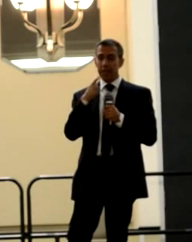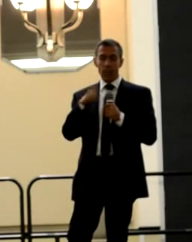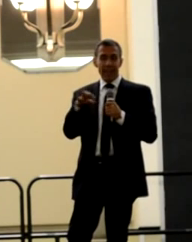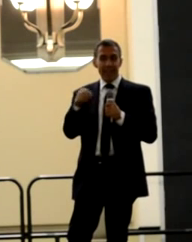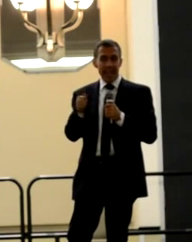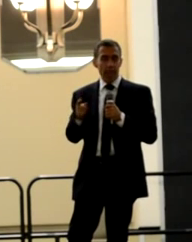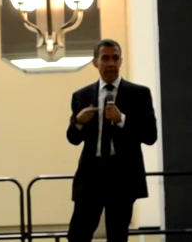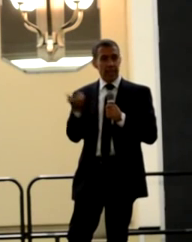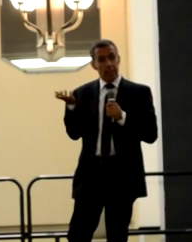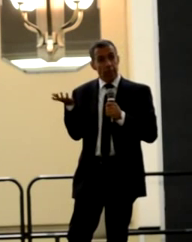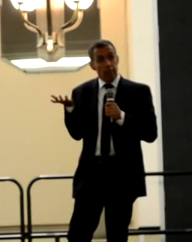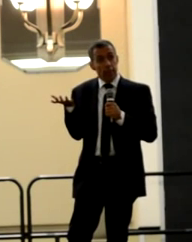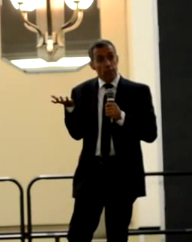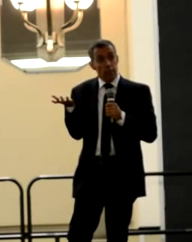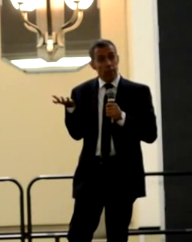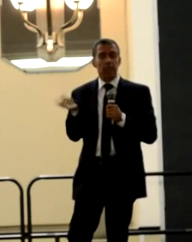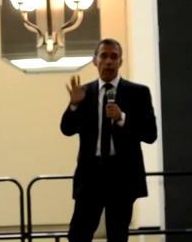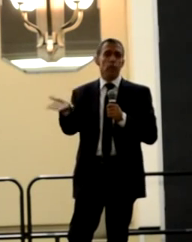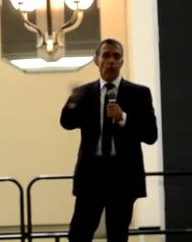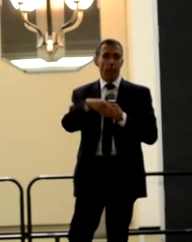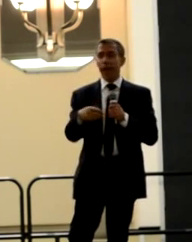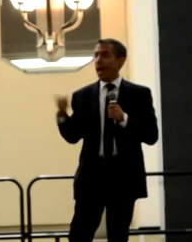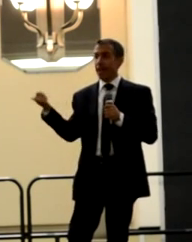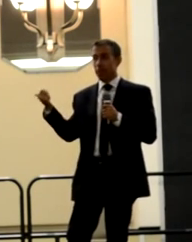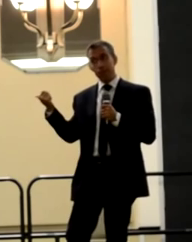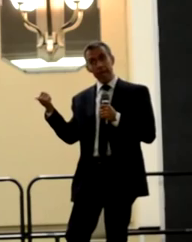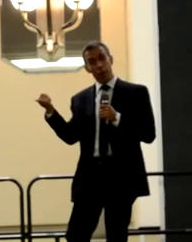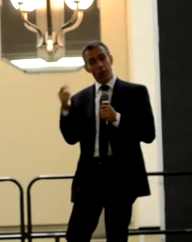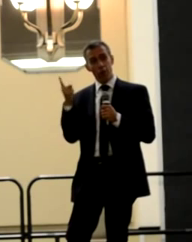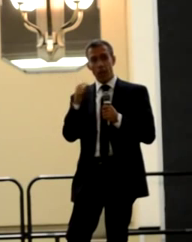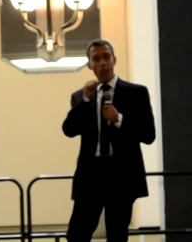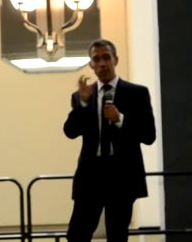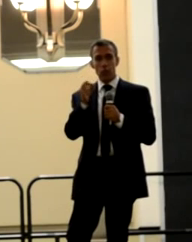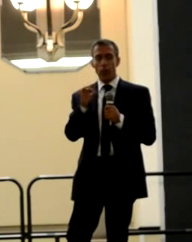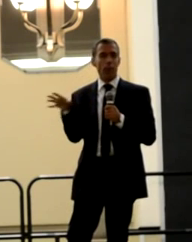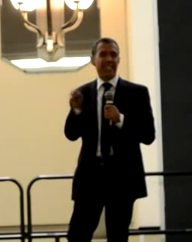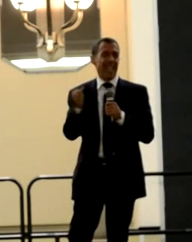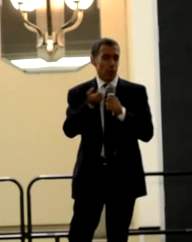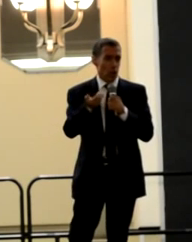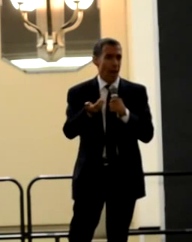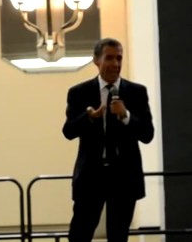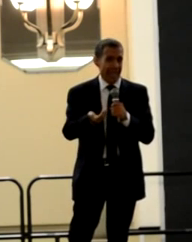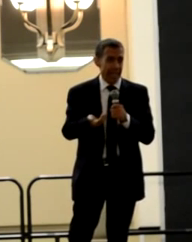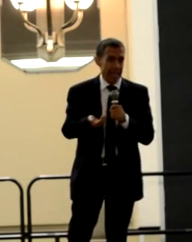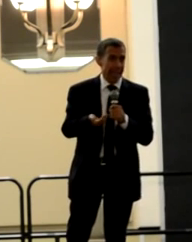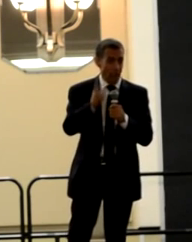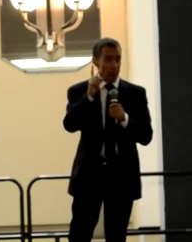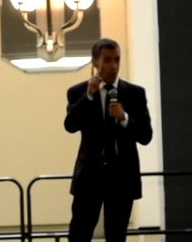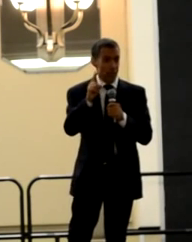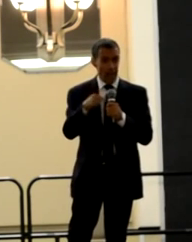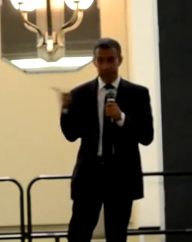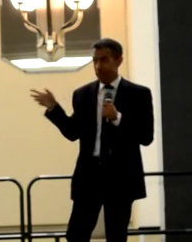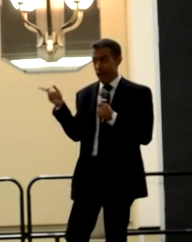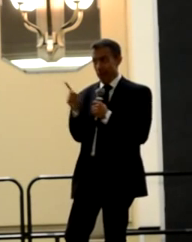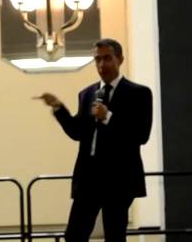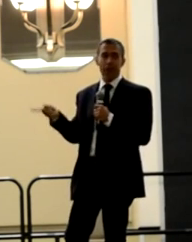Call me back and said, we can't find anybody. And I said, well, what am I supposed to do? And they said, okay, you come. And to meet her the first time wasn't to interpret, but to take her shopping. That was the